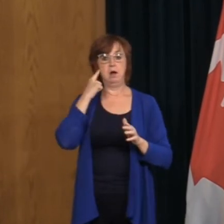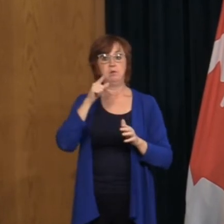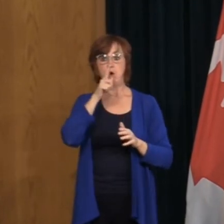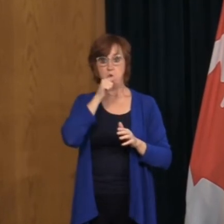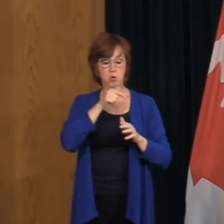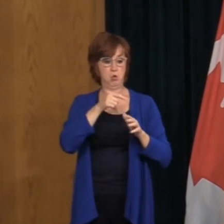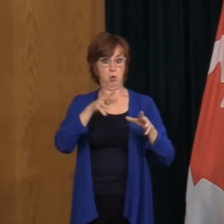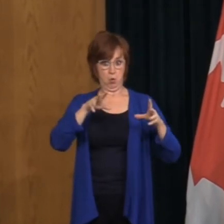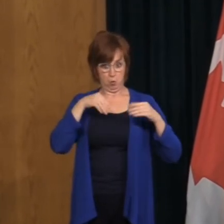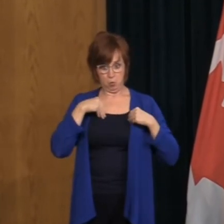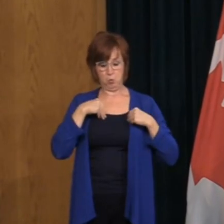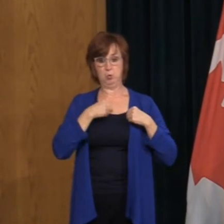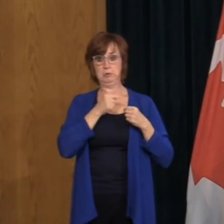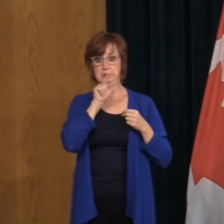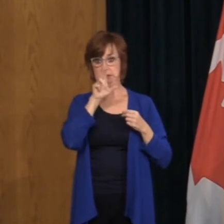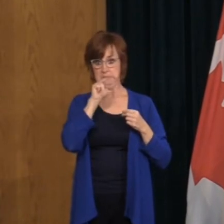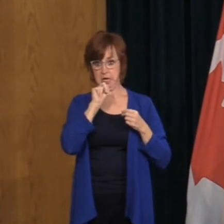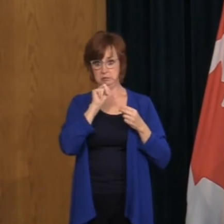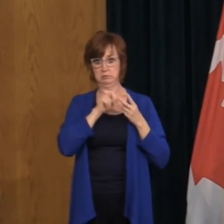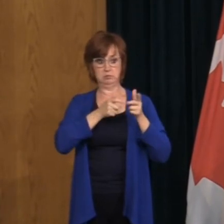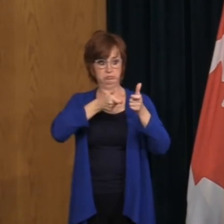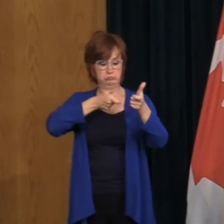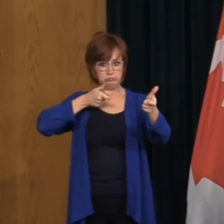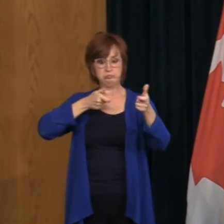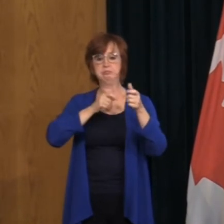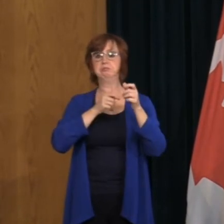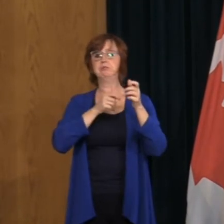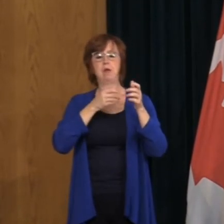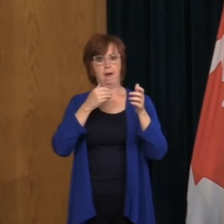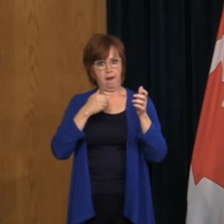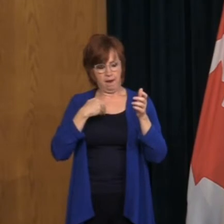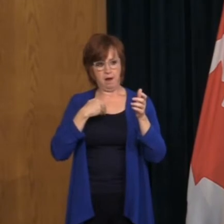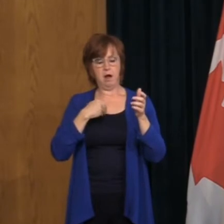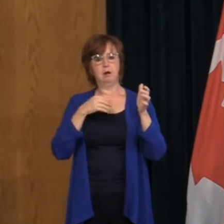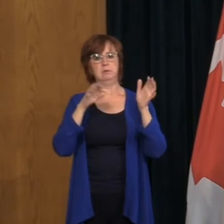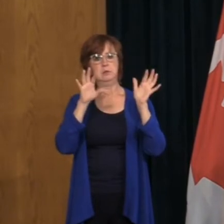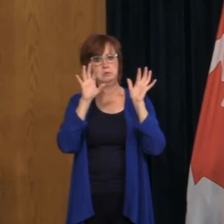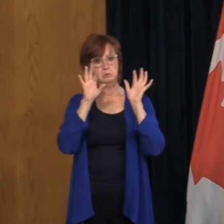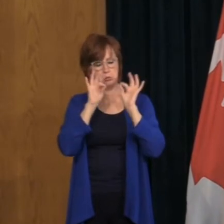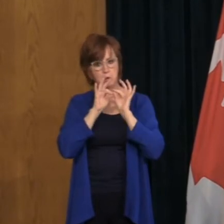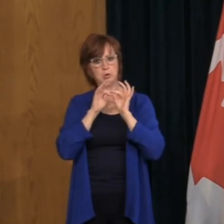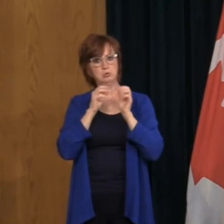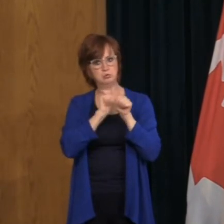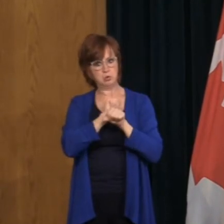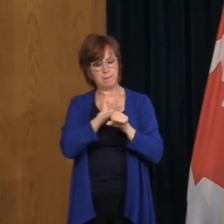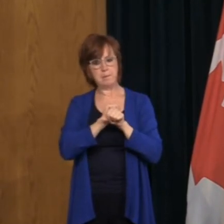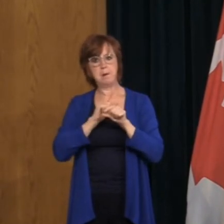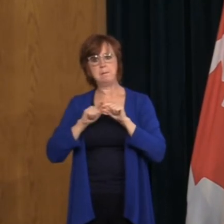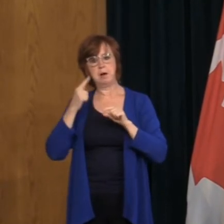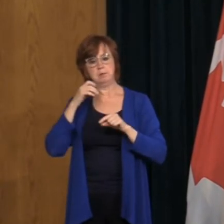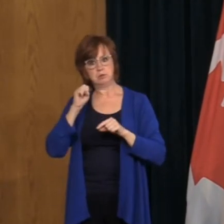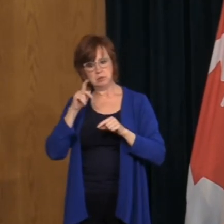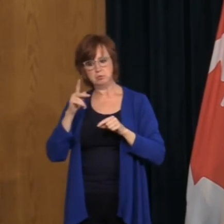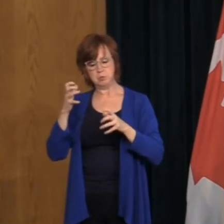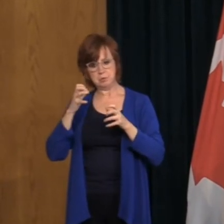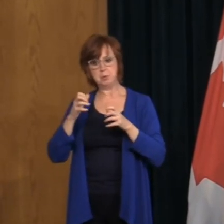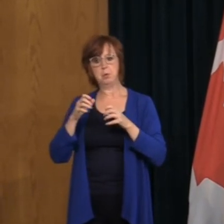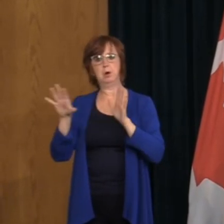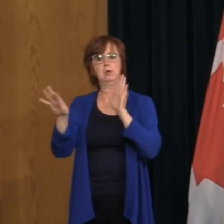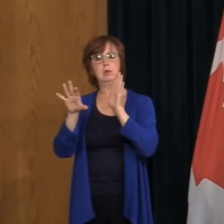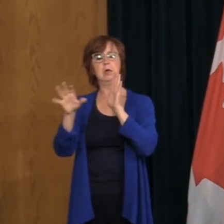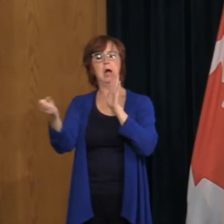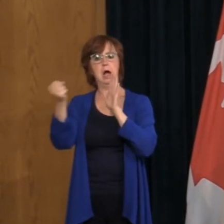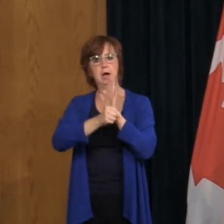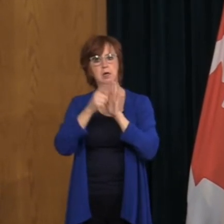believe a provincially appointed chief firearms officer is an important step in protecting their rights. So I would encourage anyone who feels that they